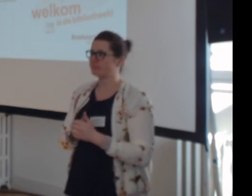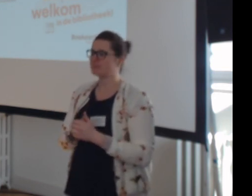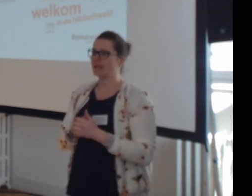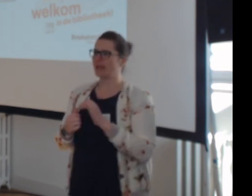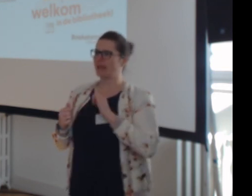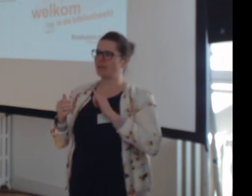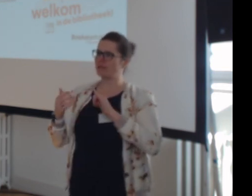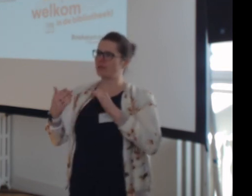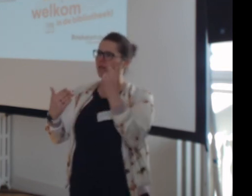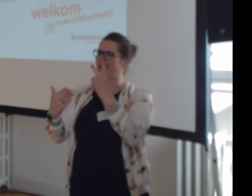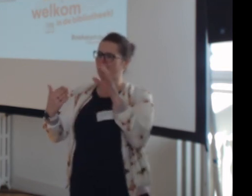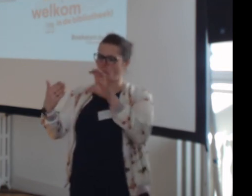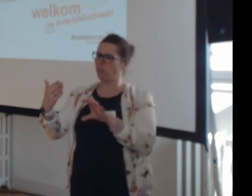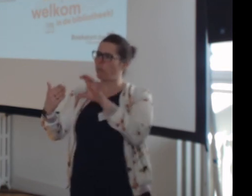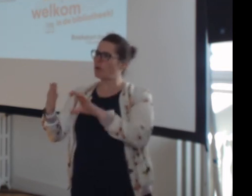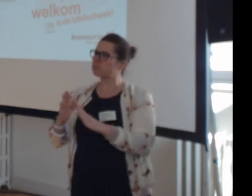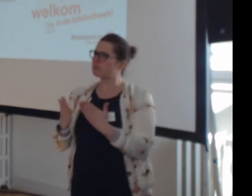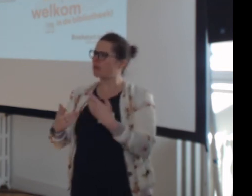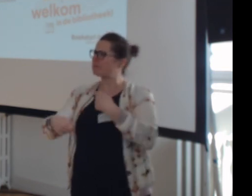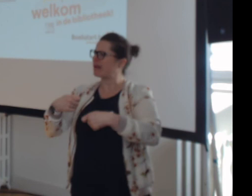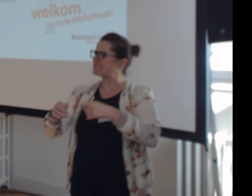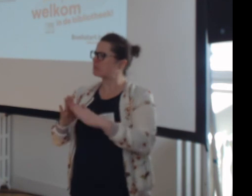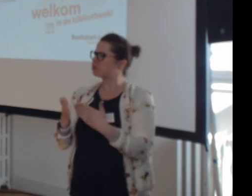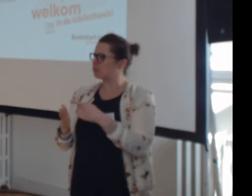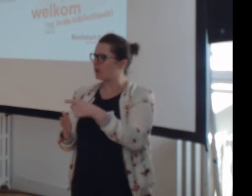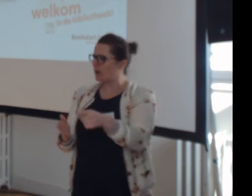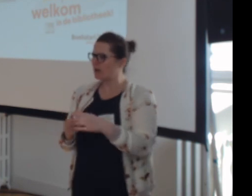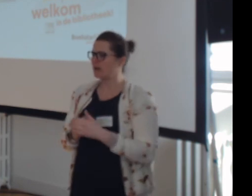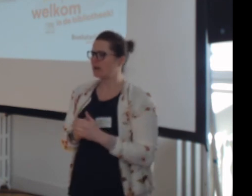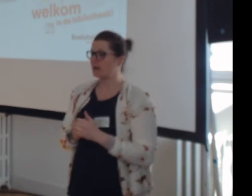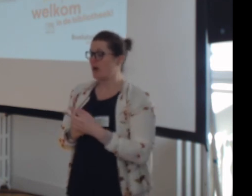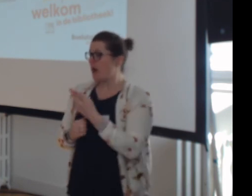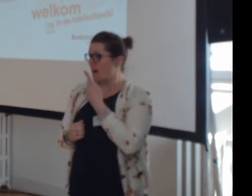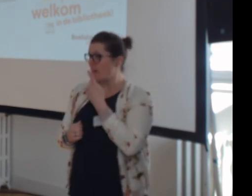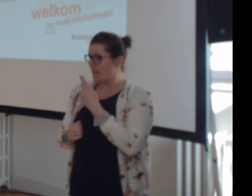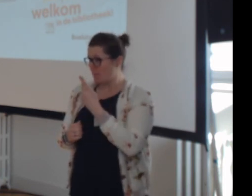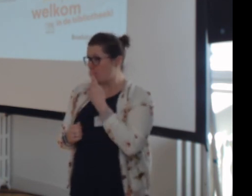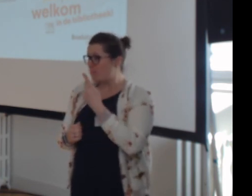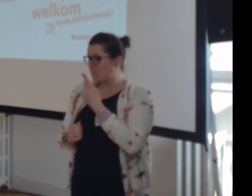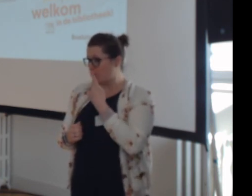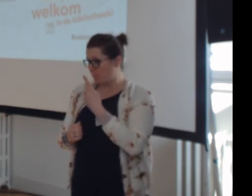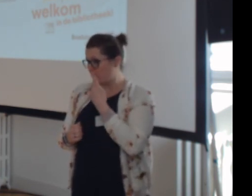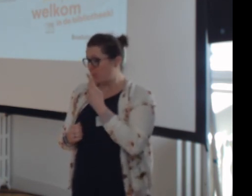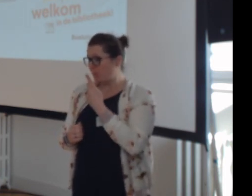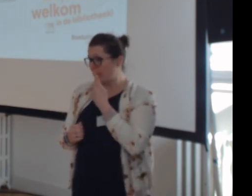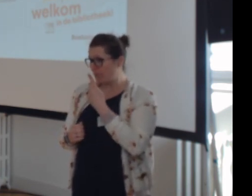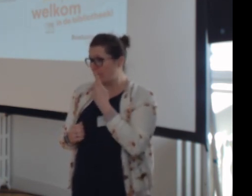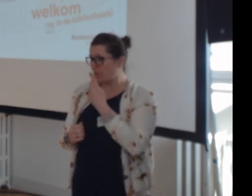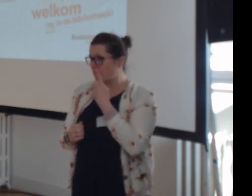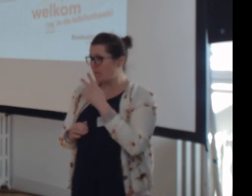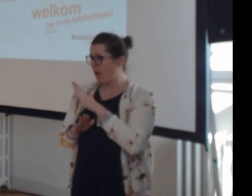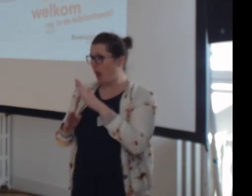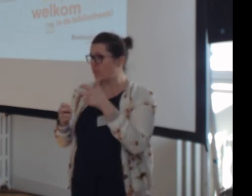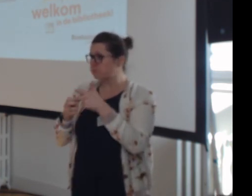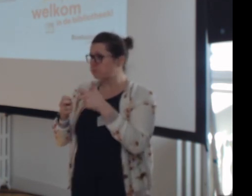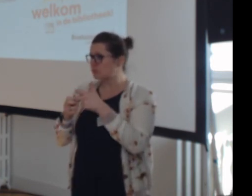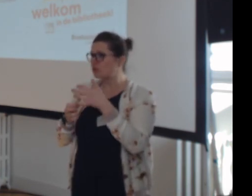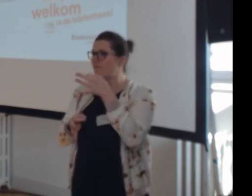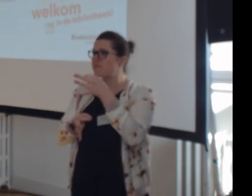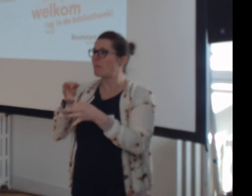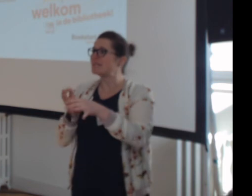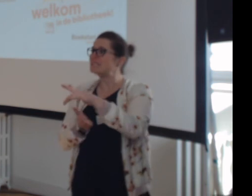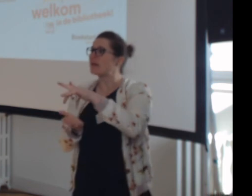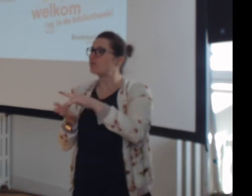books, the plastic books, etc. We try to be present, and we actually are present in all the Brussels